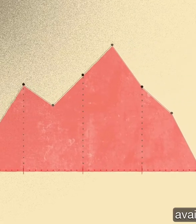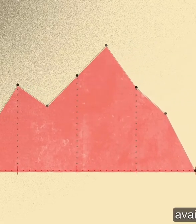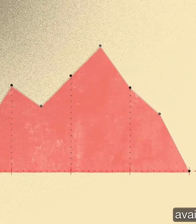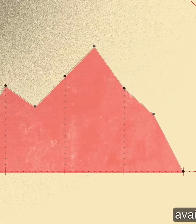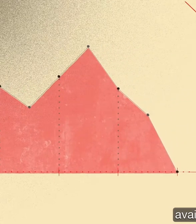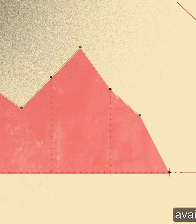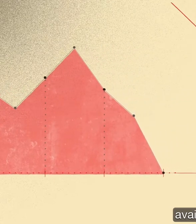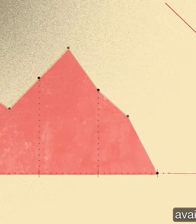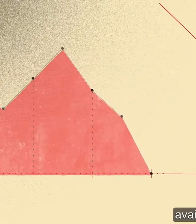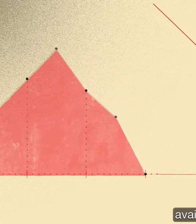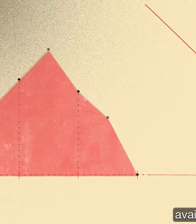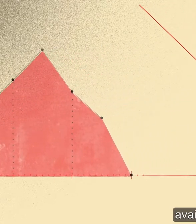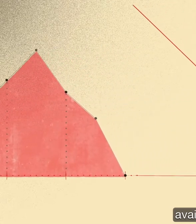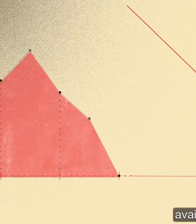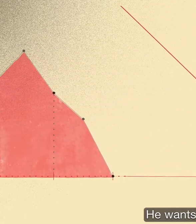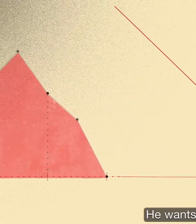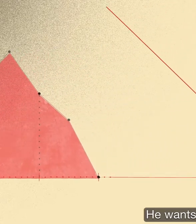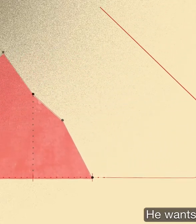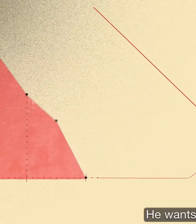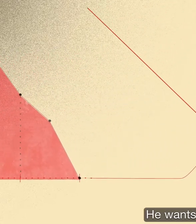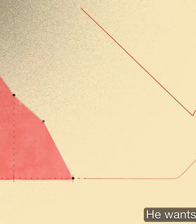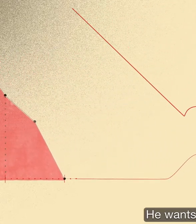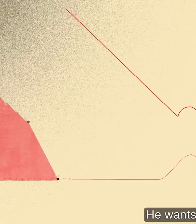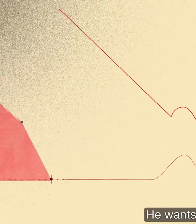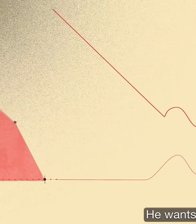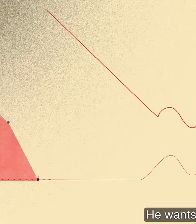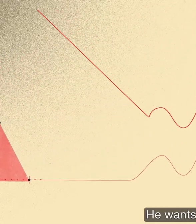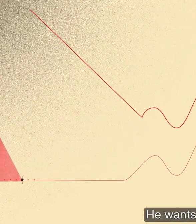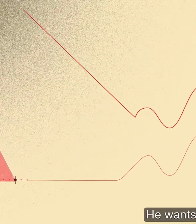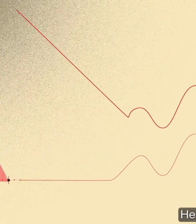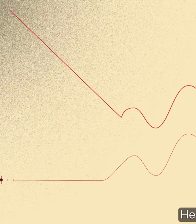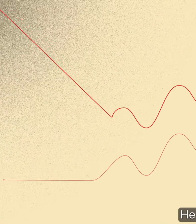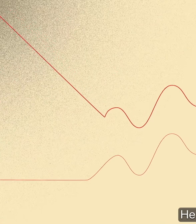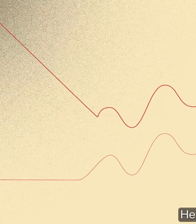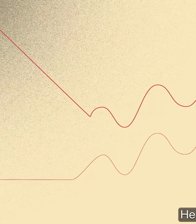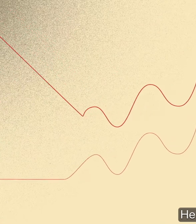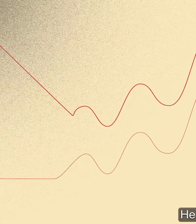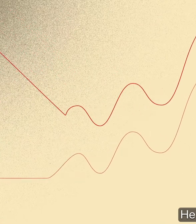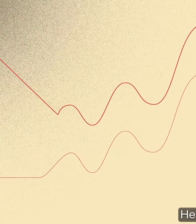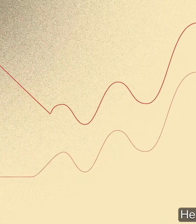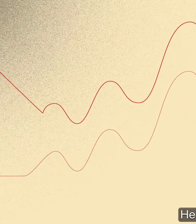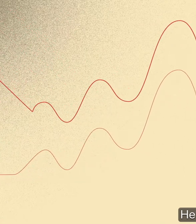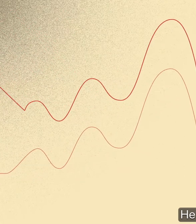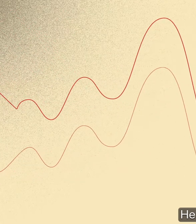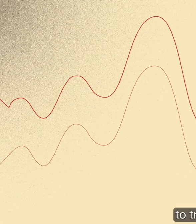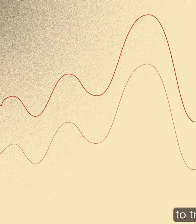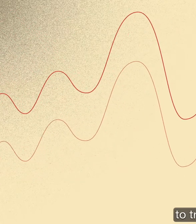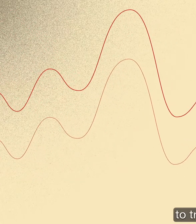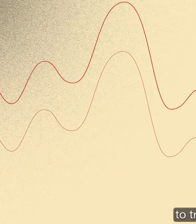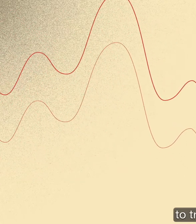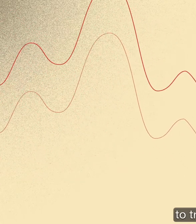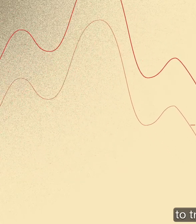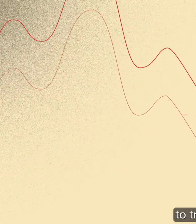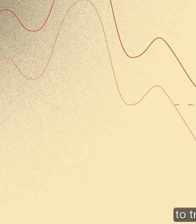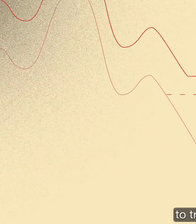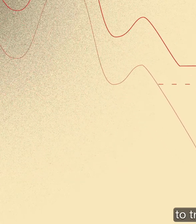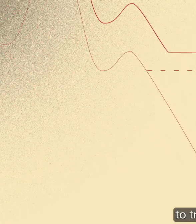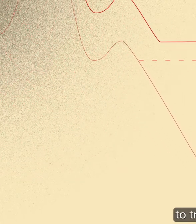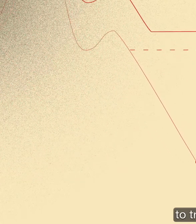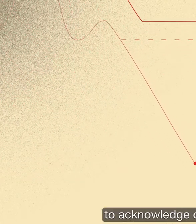himself available to us. He wants to hear from us. He wants us to trust in